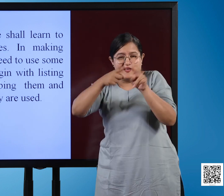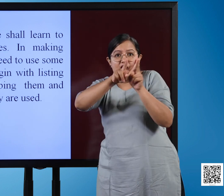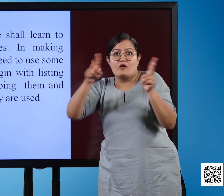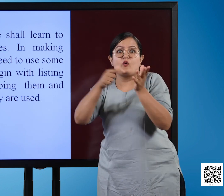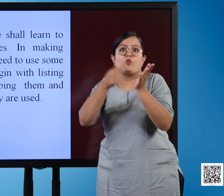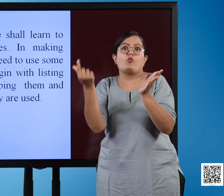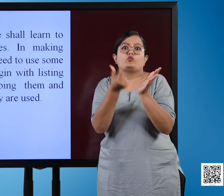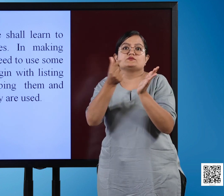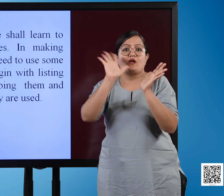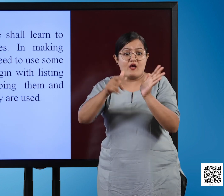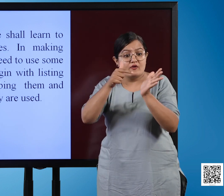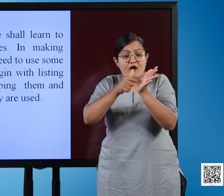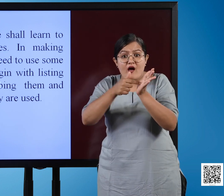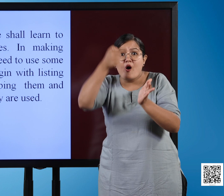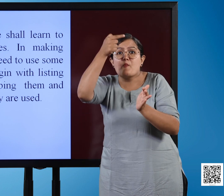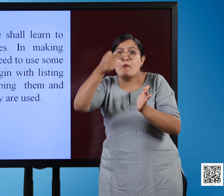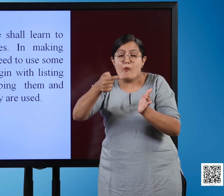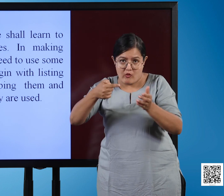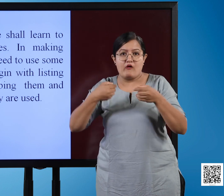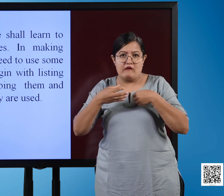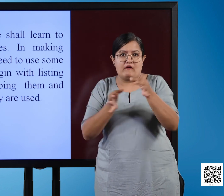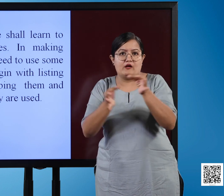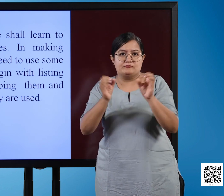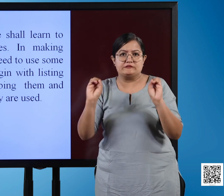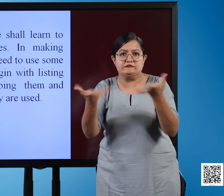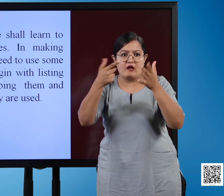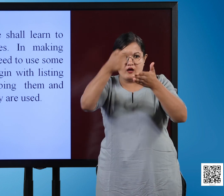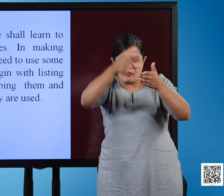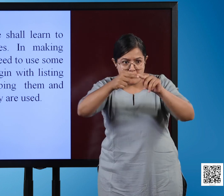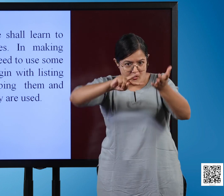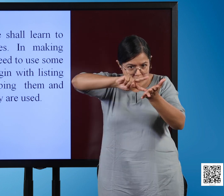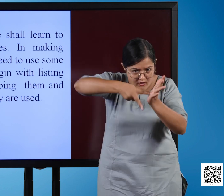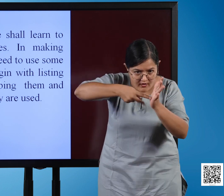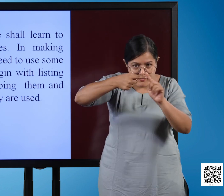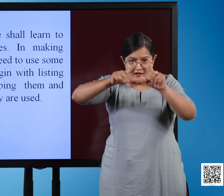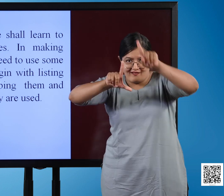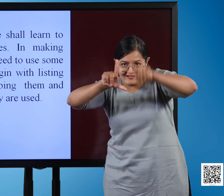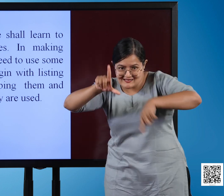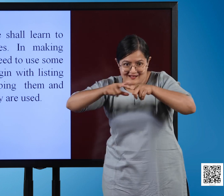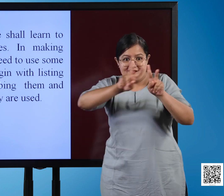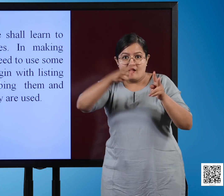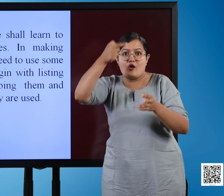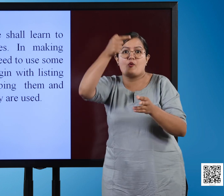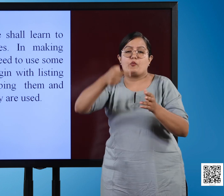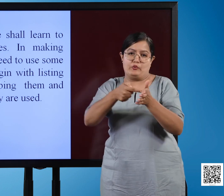We shall begin with listing these tools, describing them, and looking at how they are used.